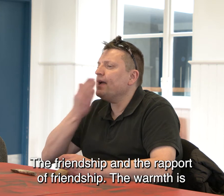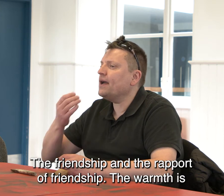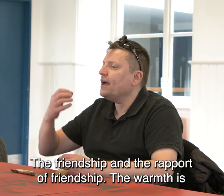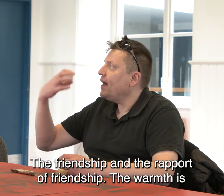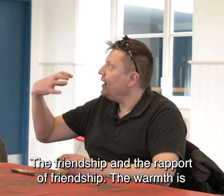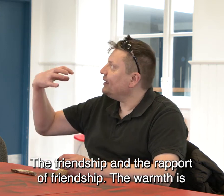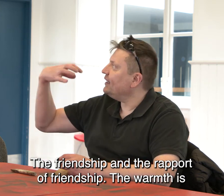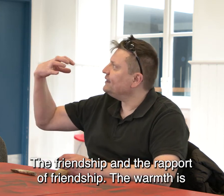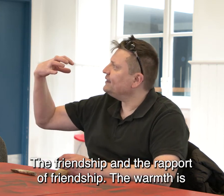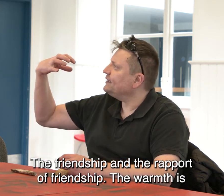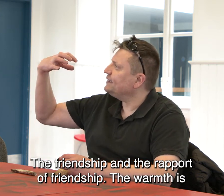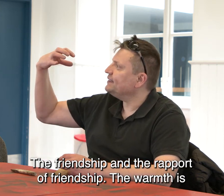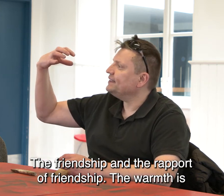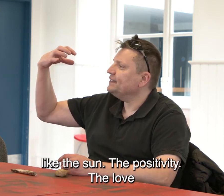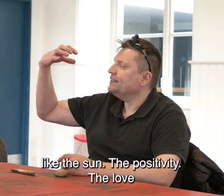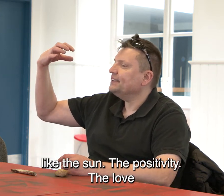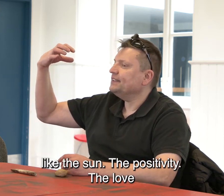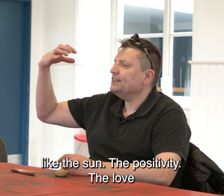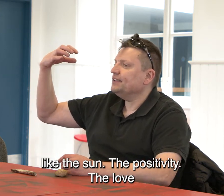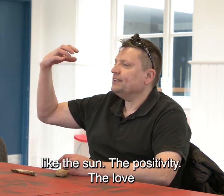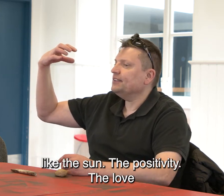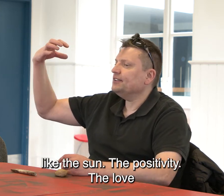the warmth is like the sun.